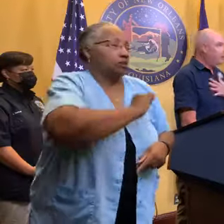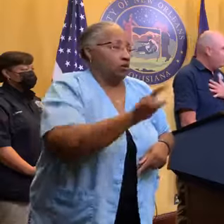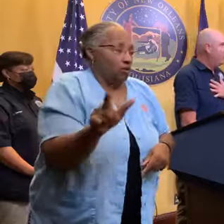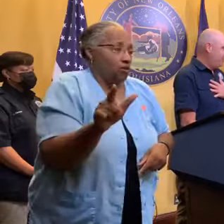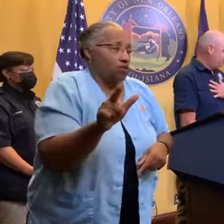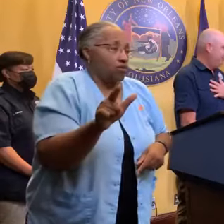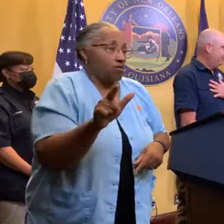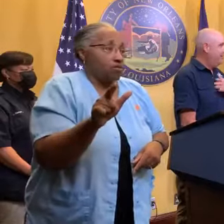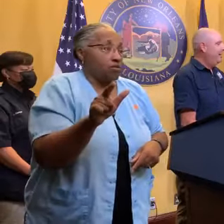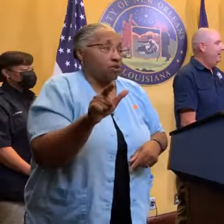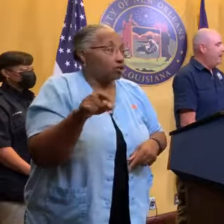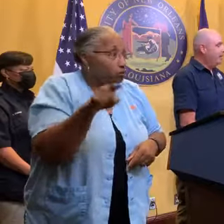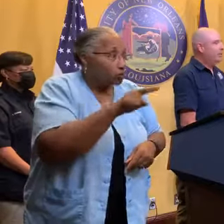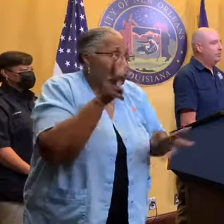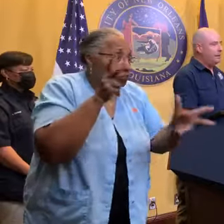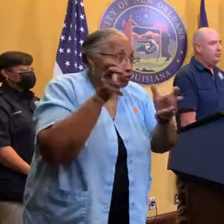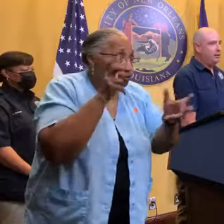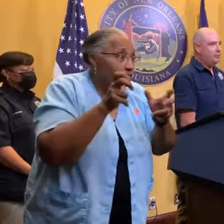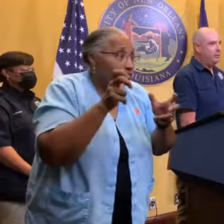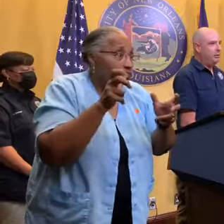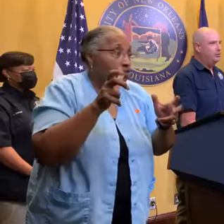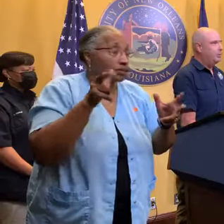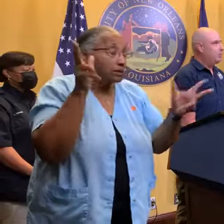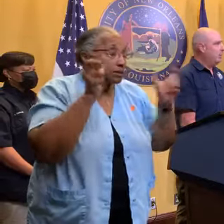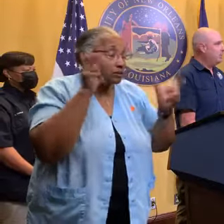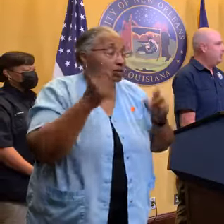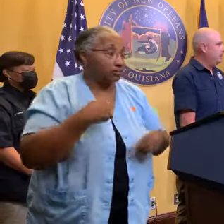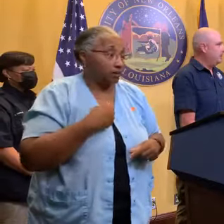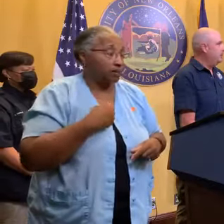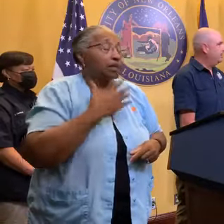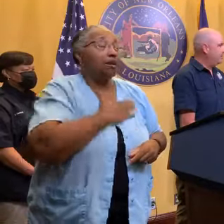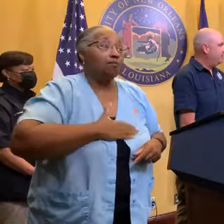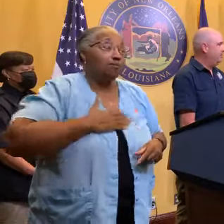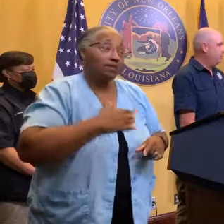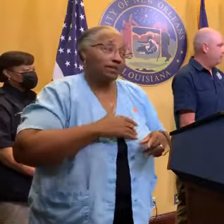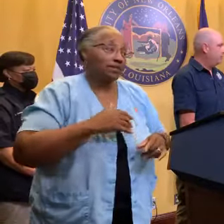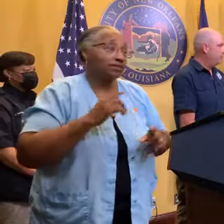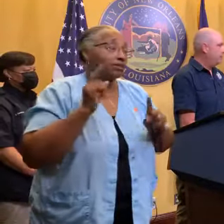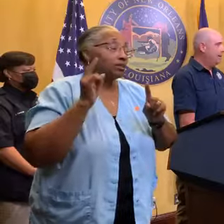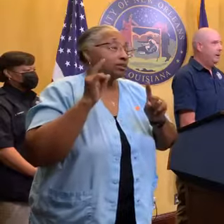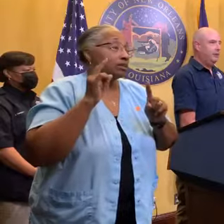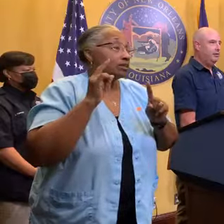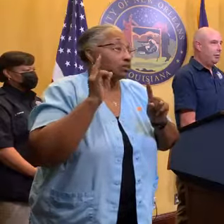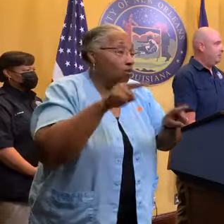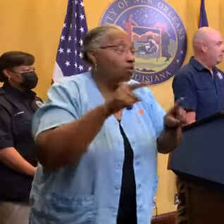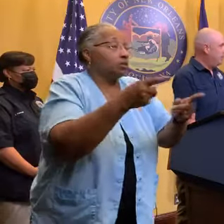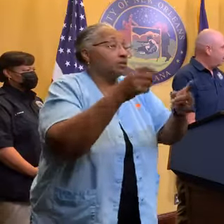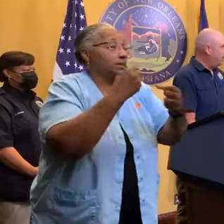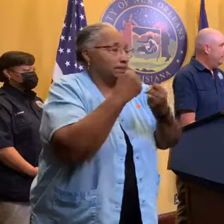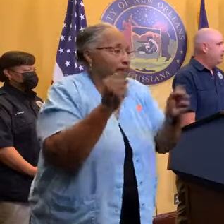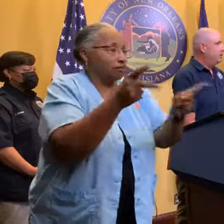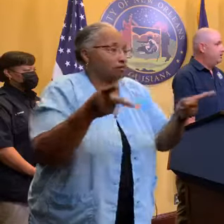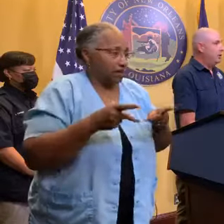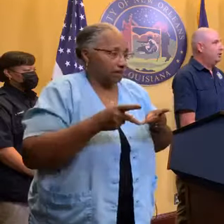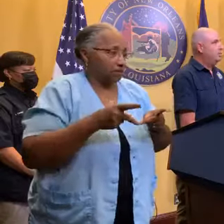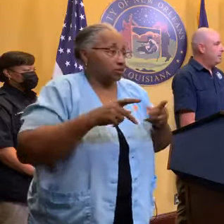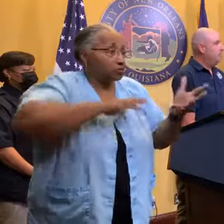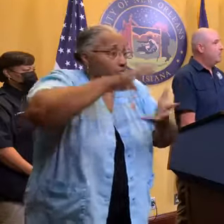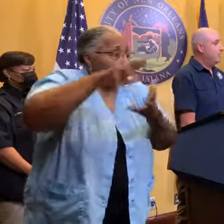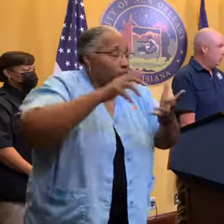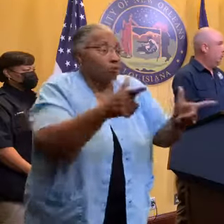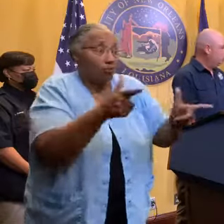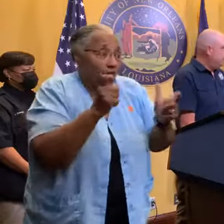sound of my voice, everyone please be off the roads and be where you need to be safe for this storm. It's going to be quick, but it's going to